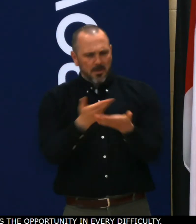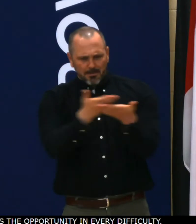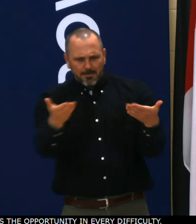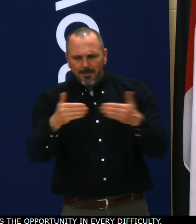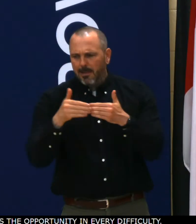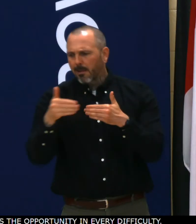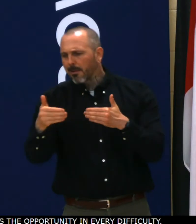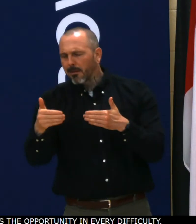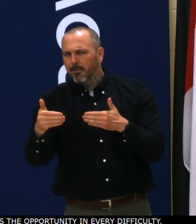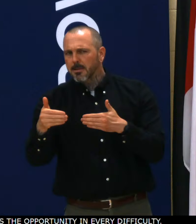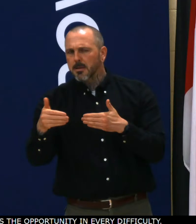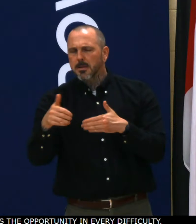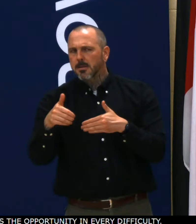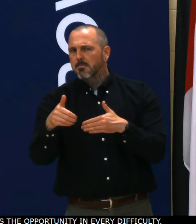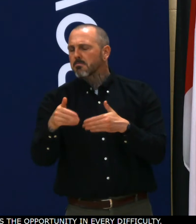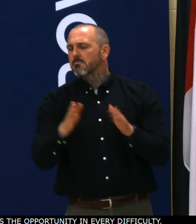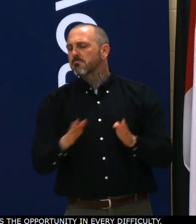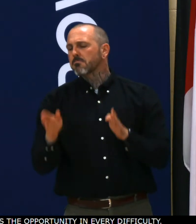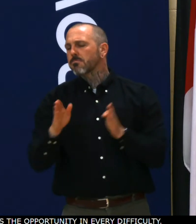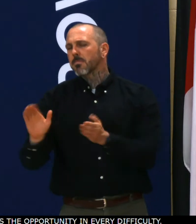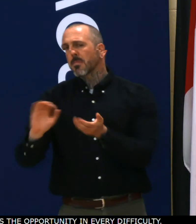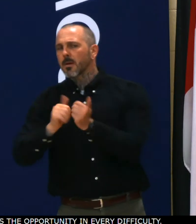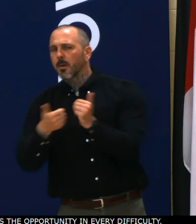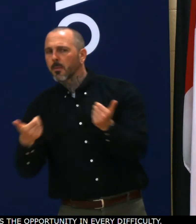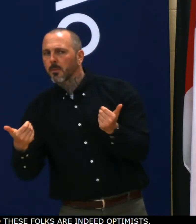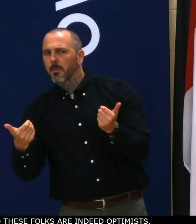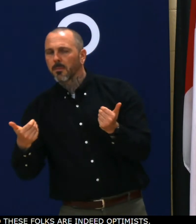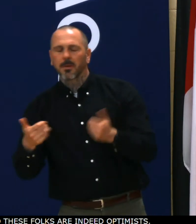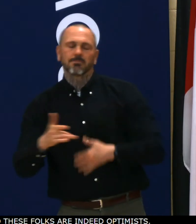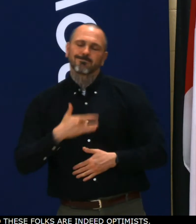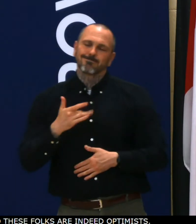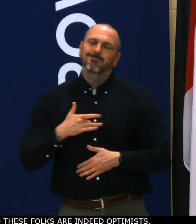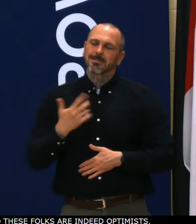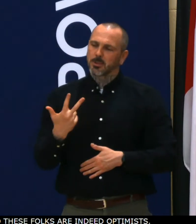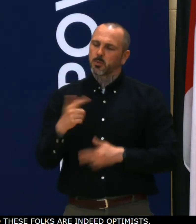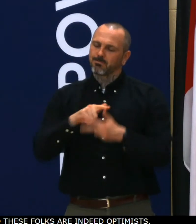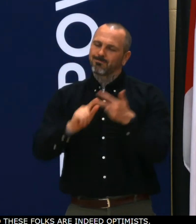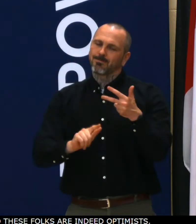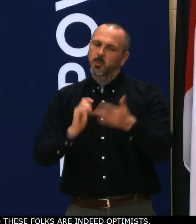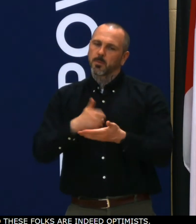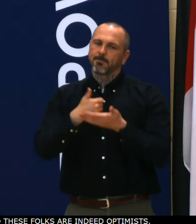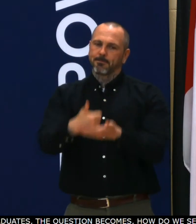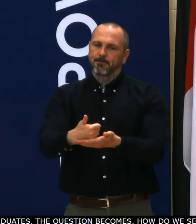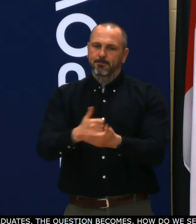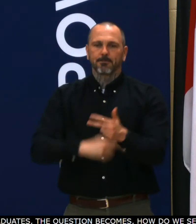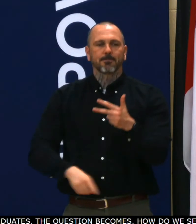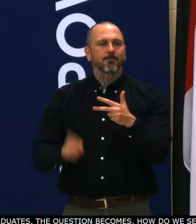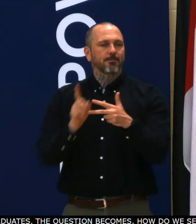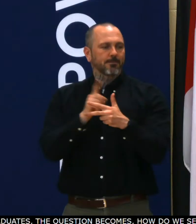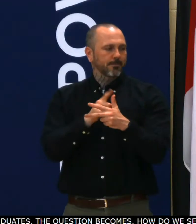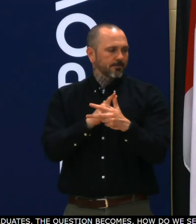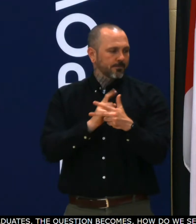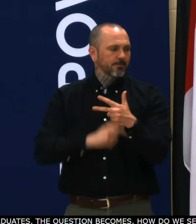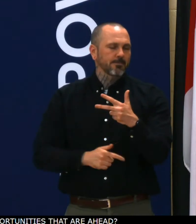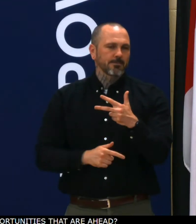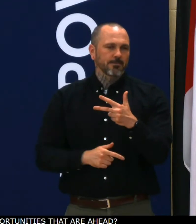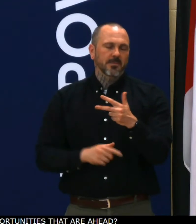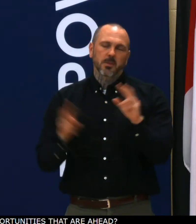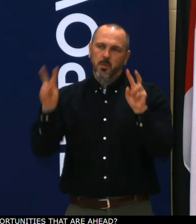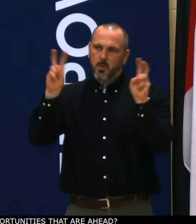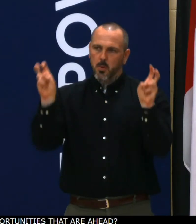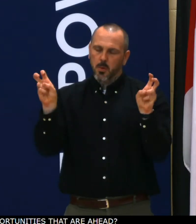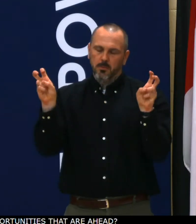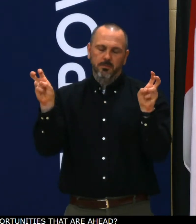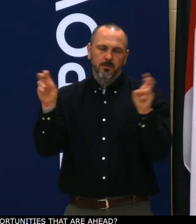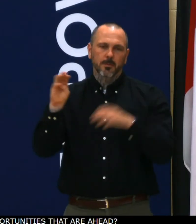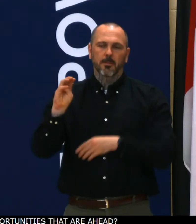opportunities that are ahead? And I believe there are 3 ways. The first is the truism in the quote from Malcolm